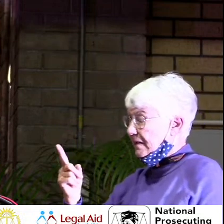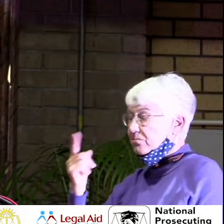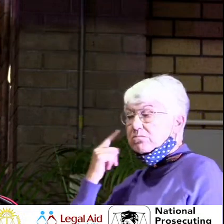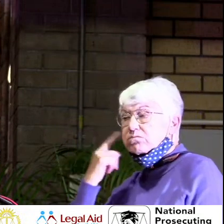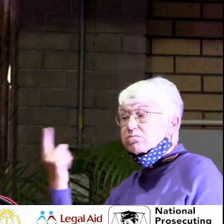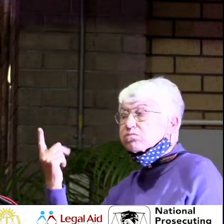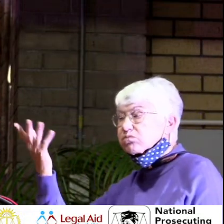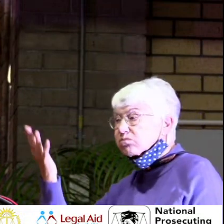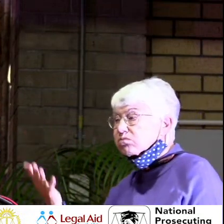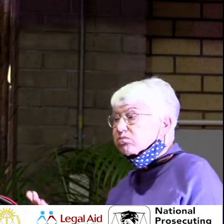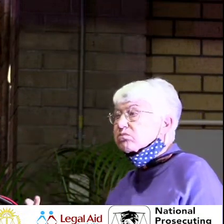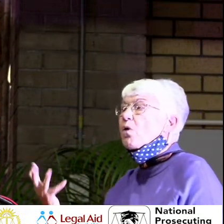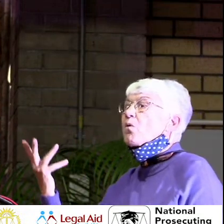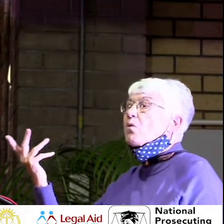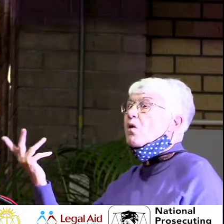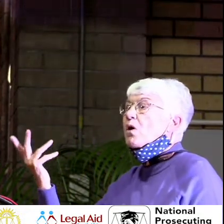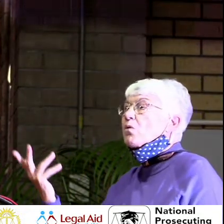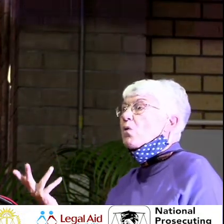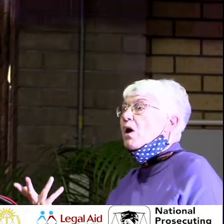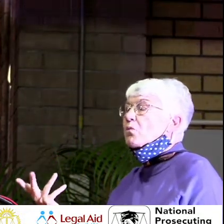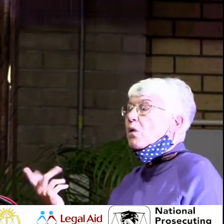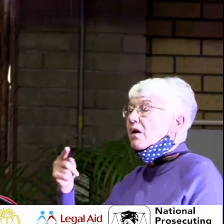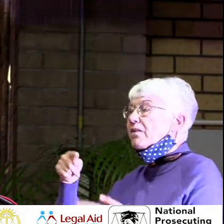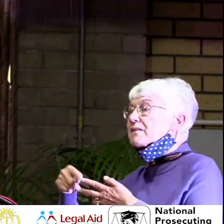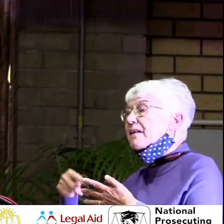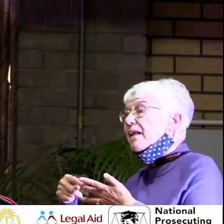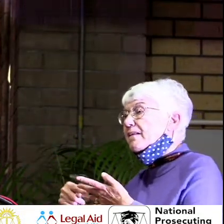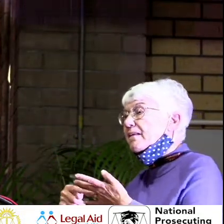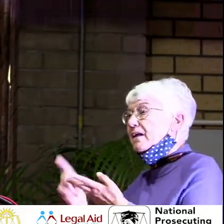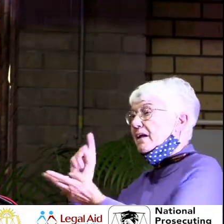have with them, and we charge them.